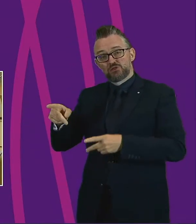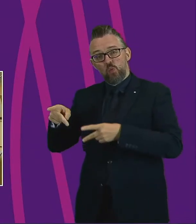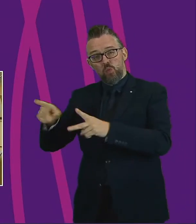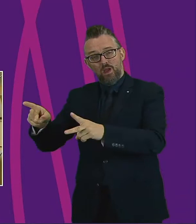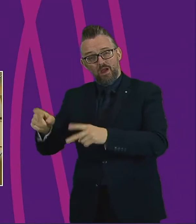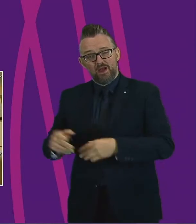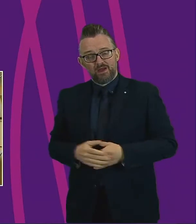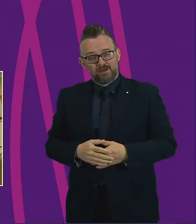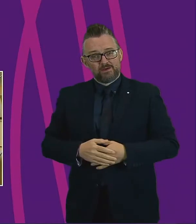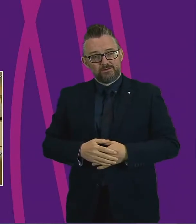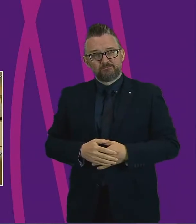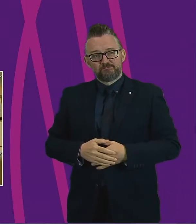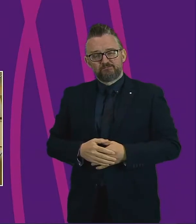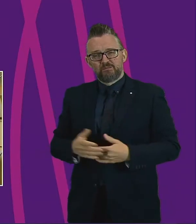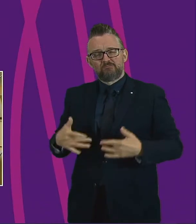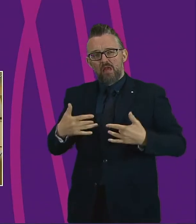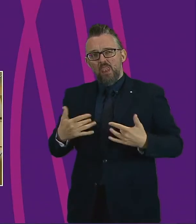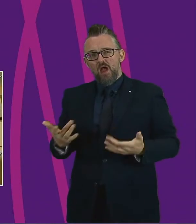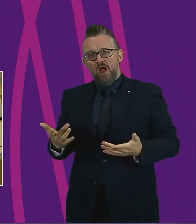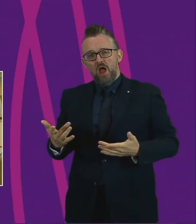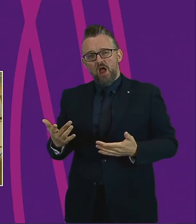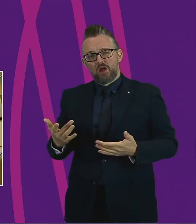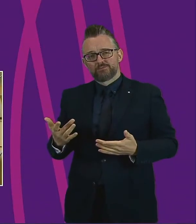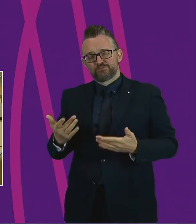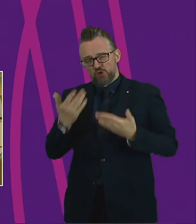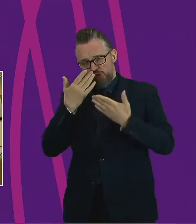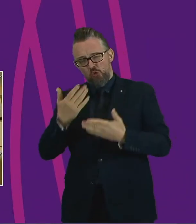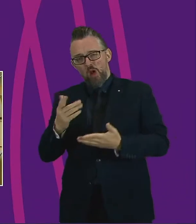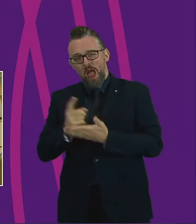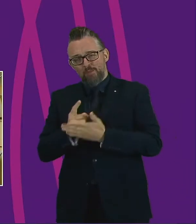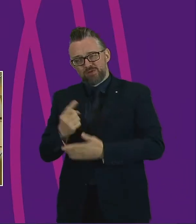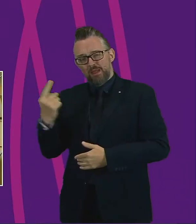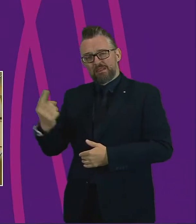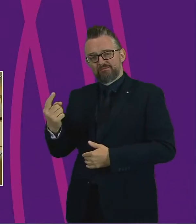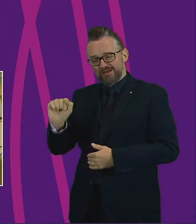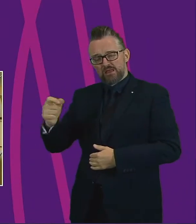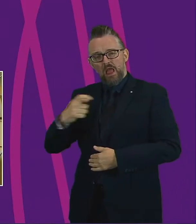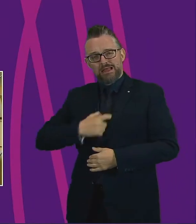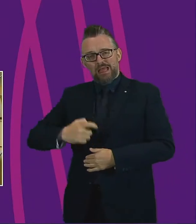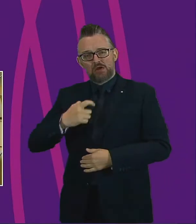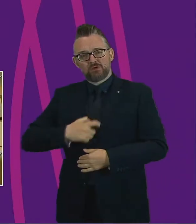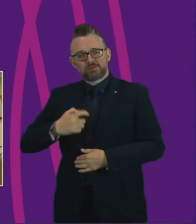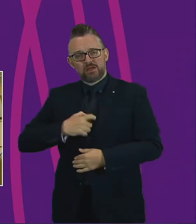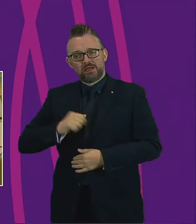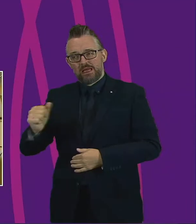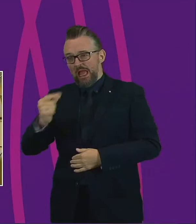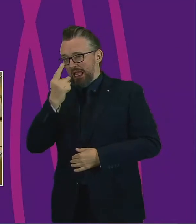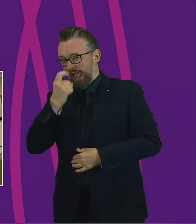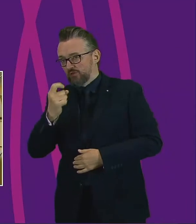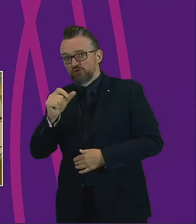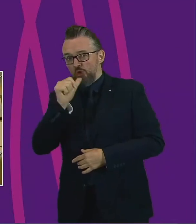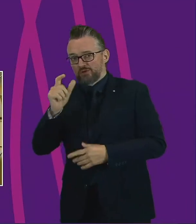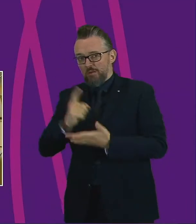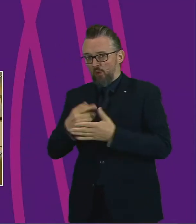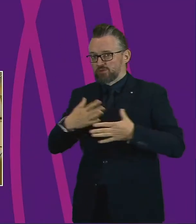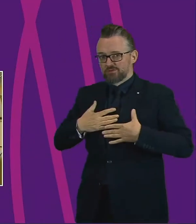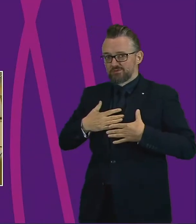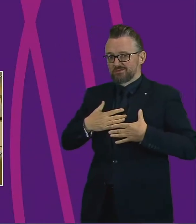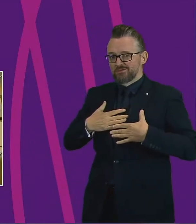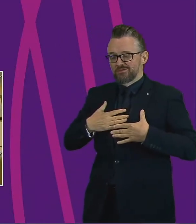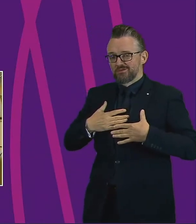also perhaps reveals more about him and his party, character and ability, than it does about me. And I'm not